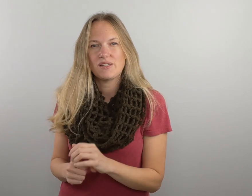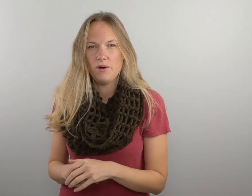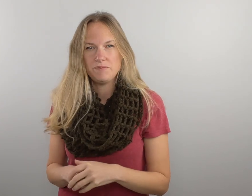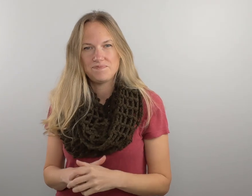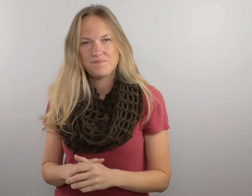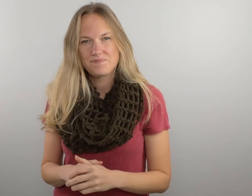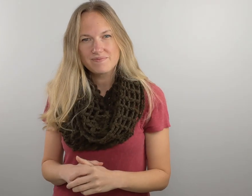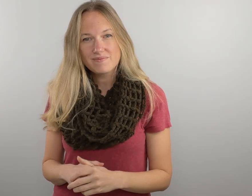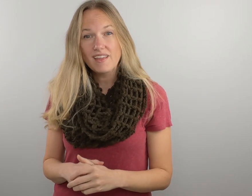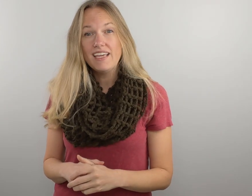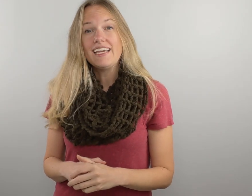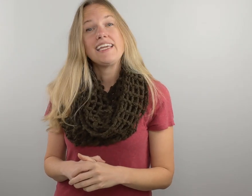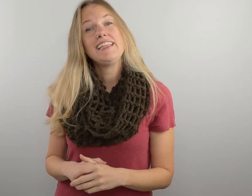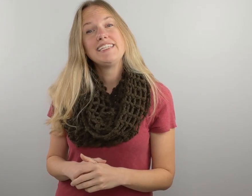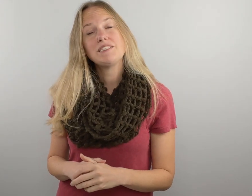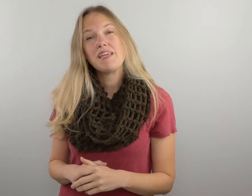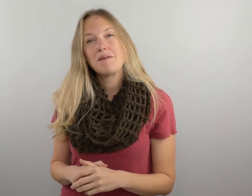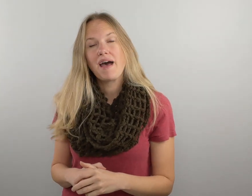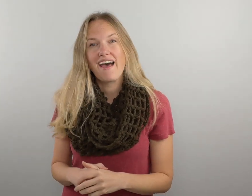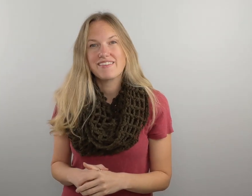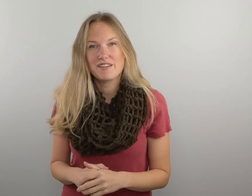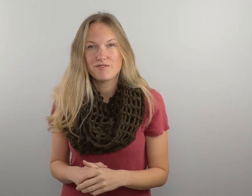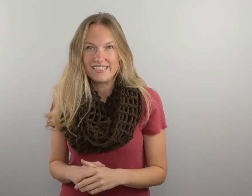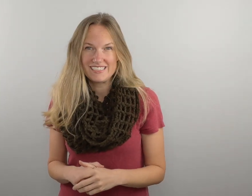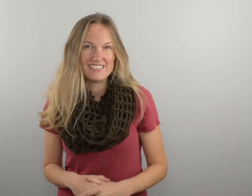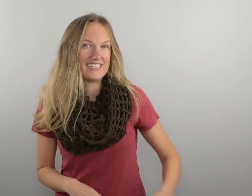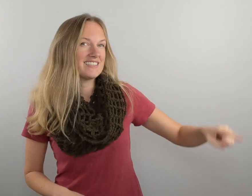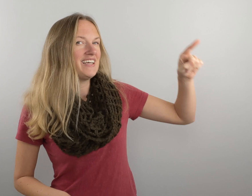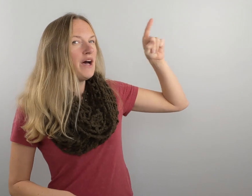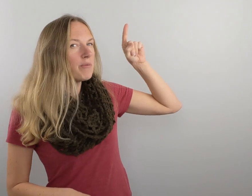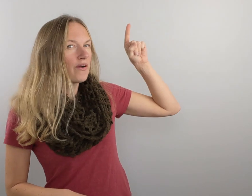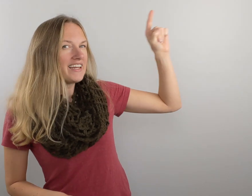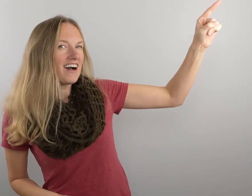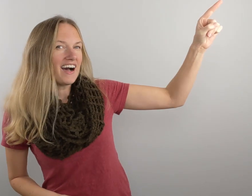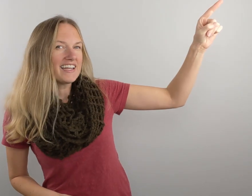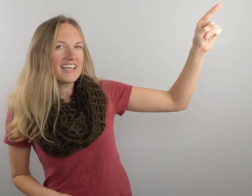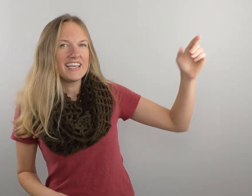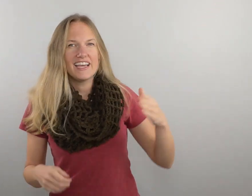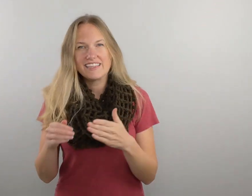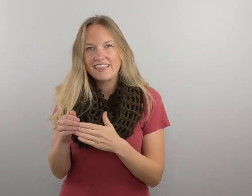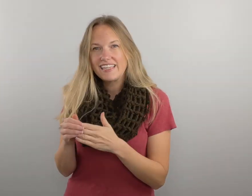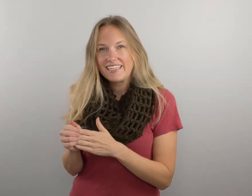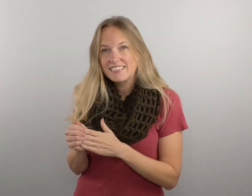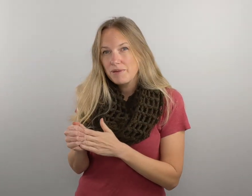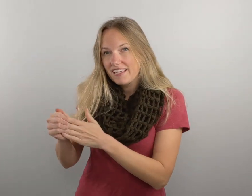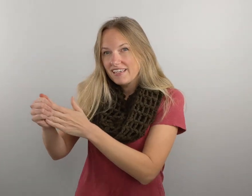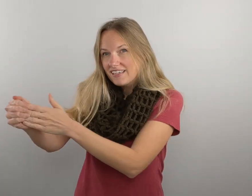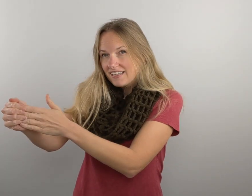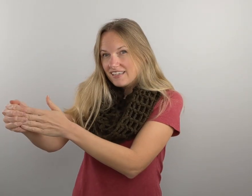soul. He leads me in paths of righteousness. Pointing to God, he, and then leads me.